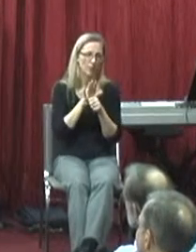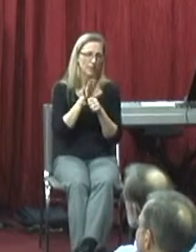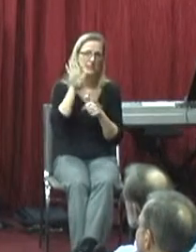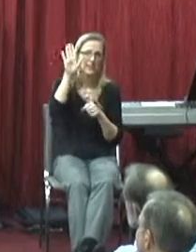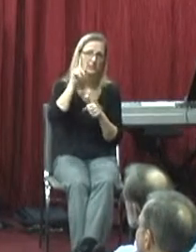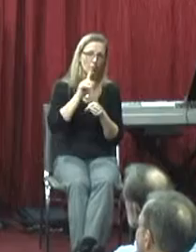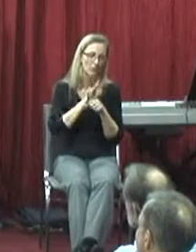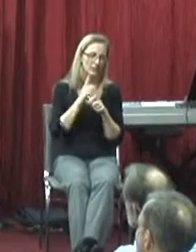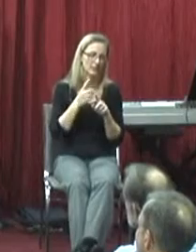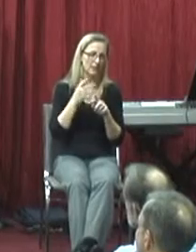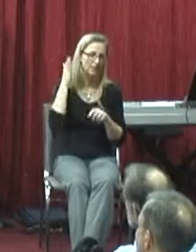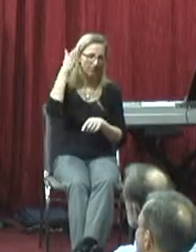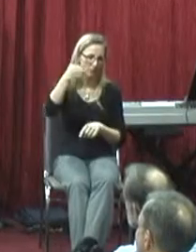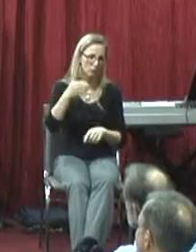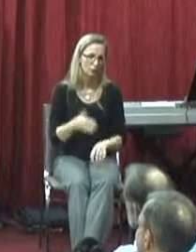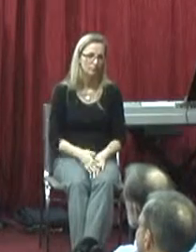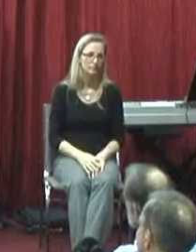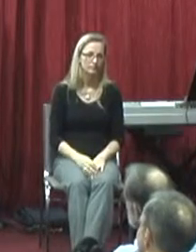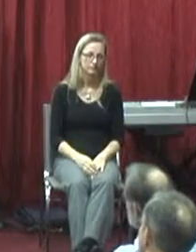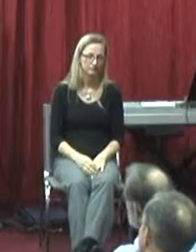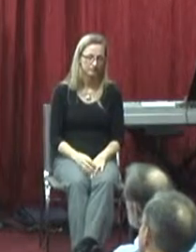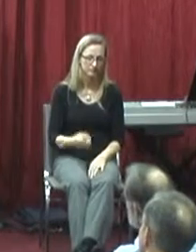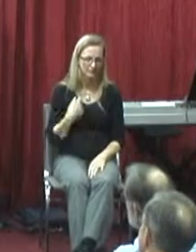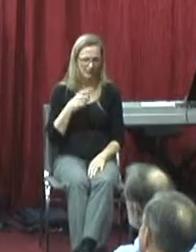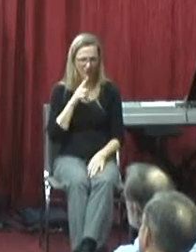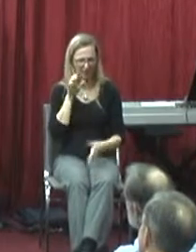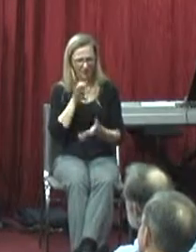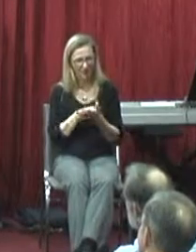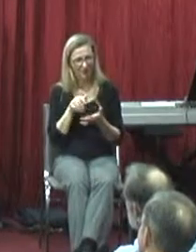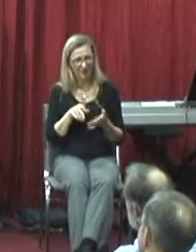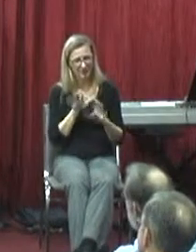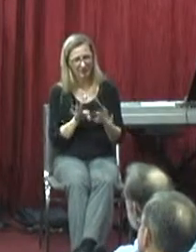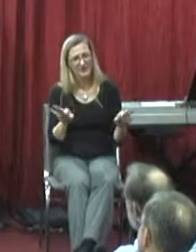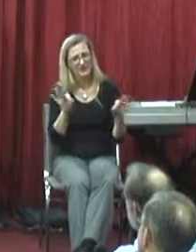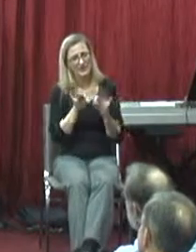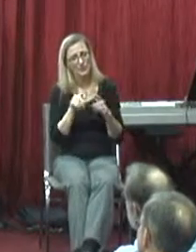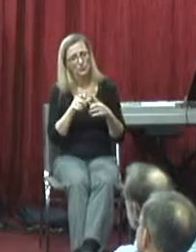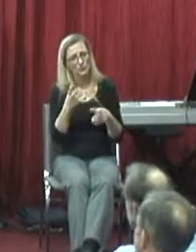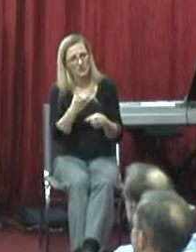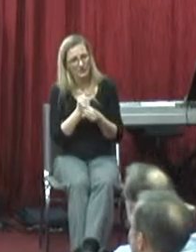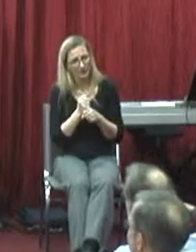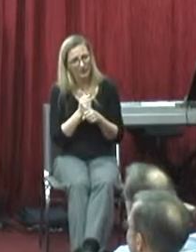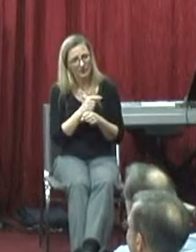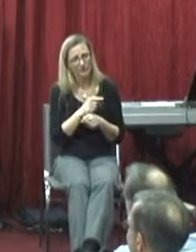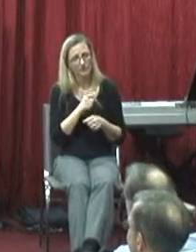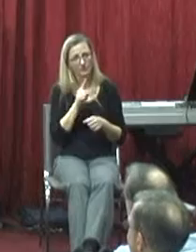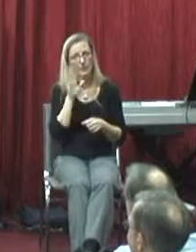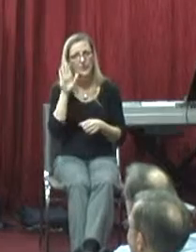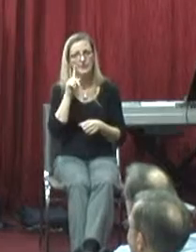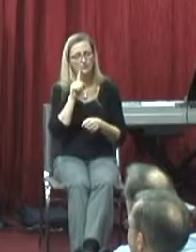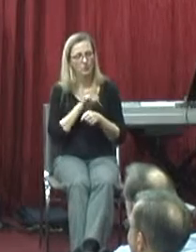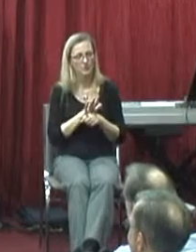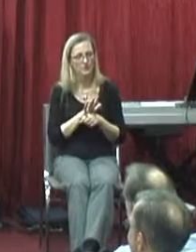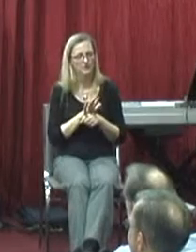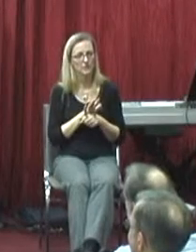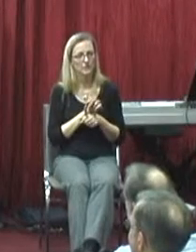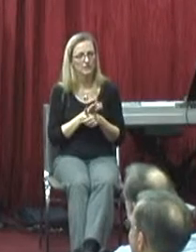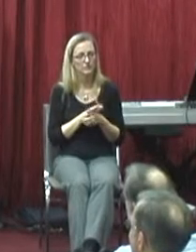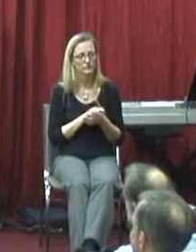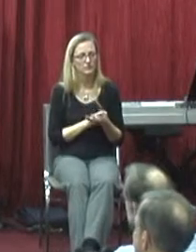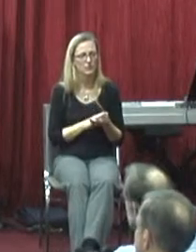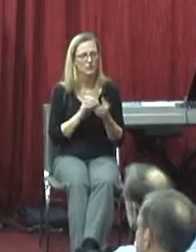of the future. And I really believe this is the key to receiving those promises, to being able to